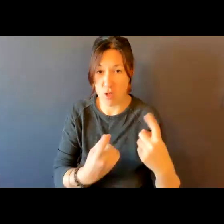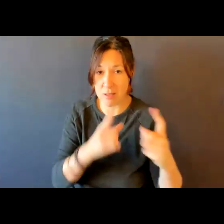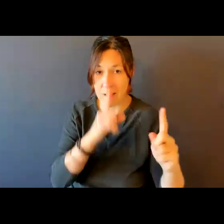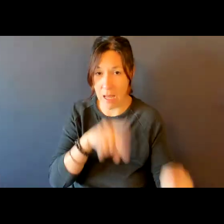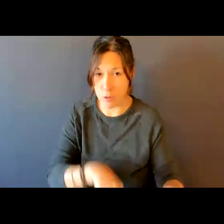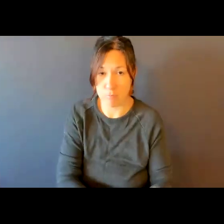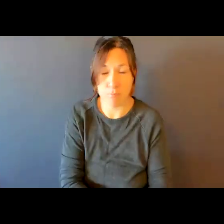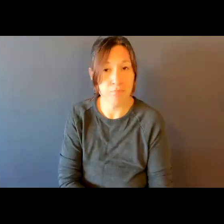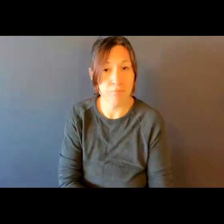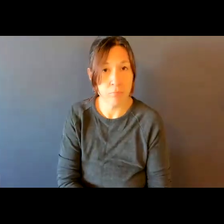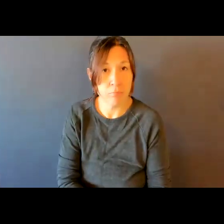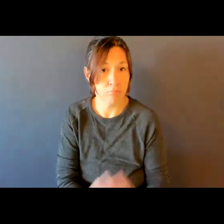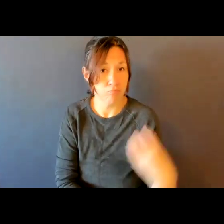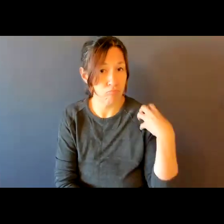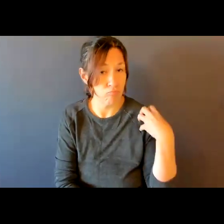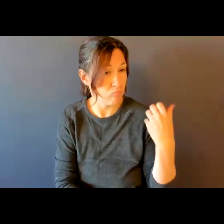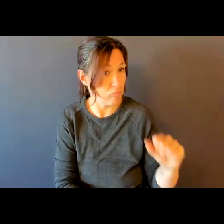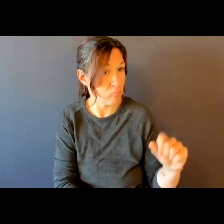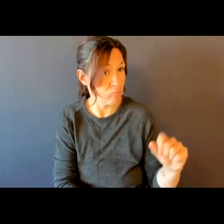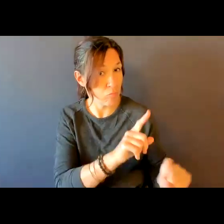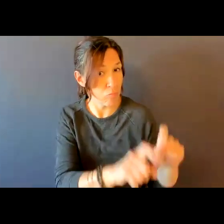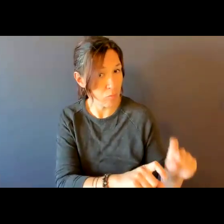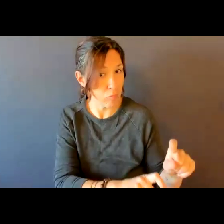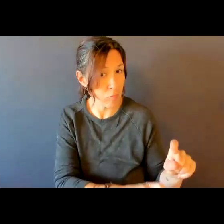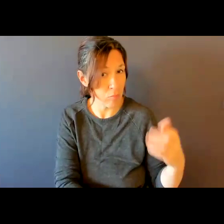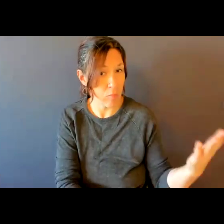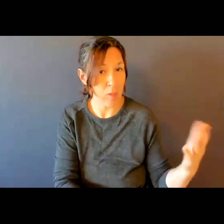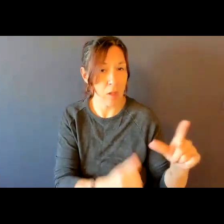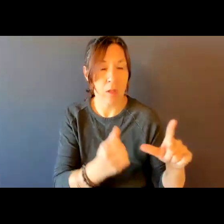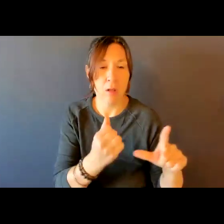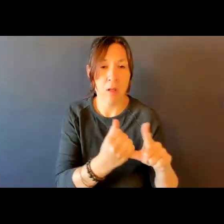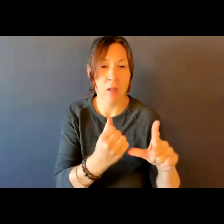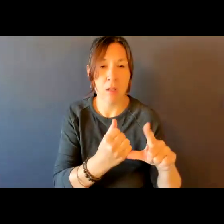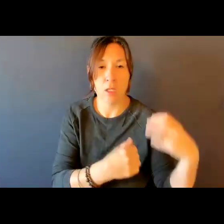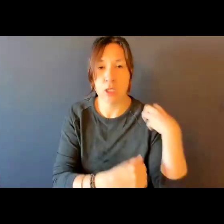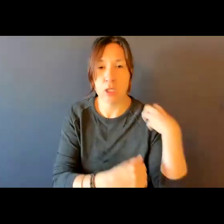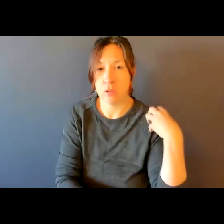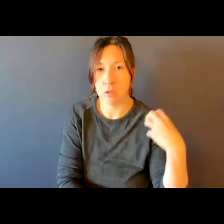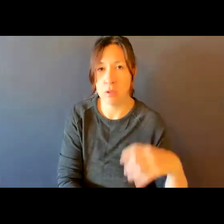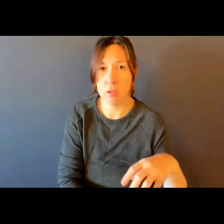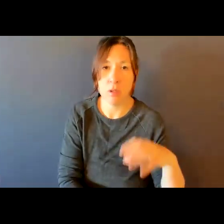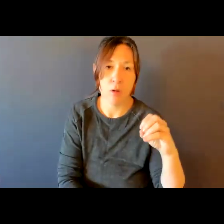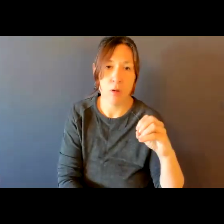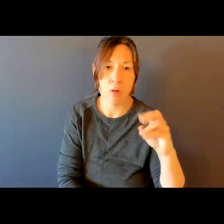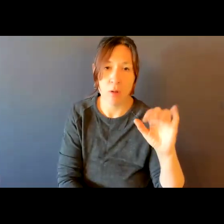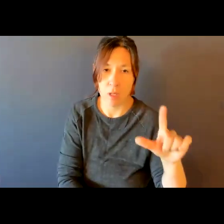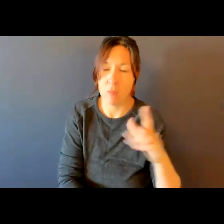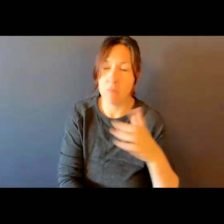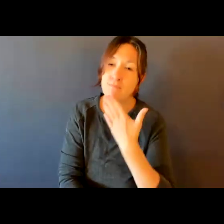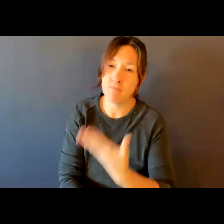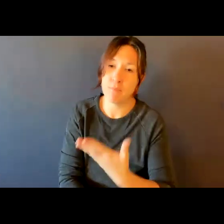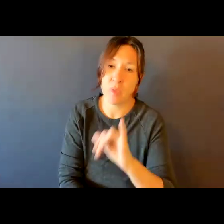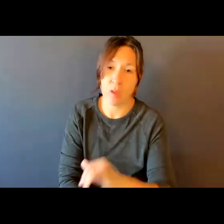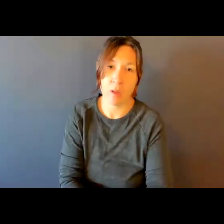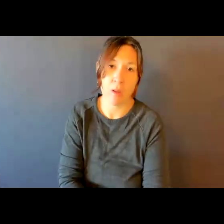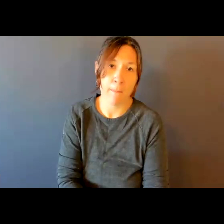Are there any questions, Mr. O'Neill? I just have one quick one, and Mr. Bloom, thank you for that. Dr. Chen,